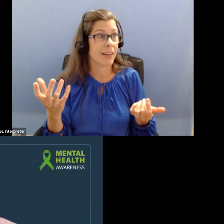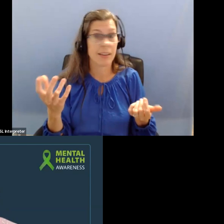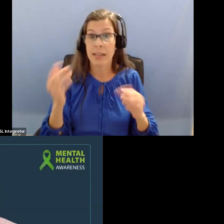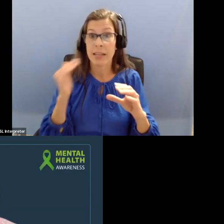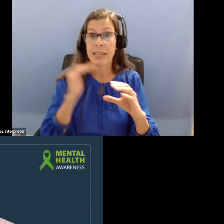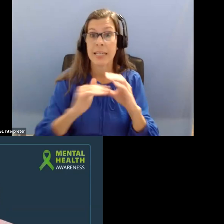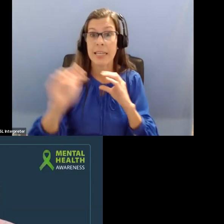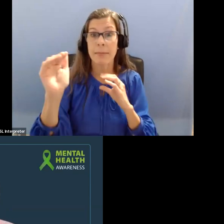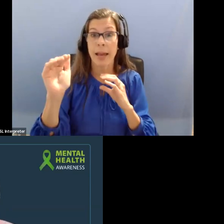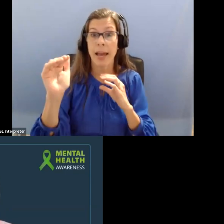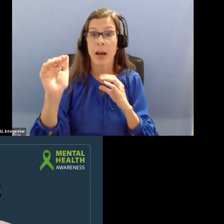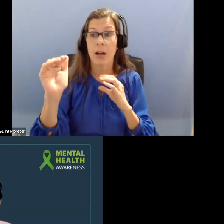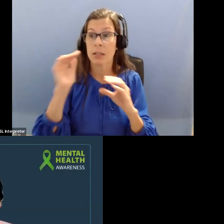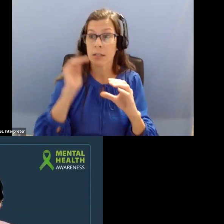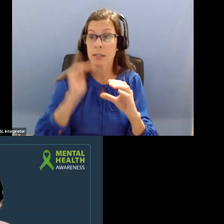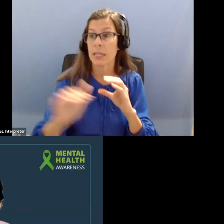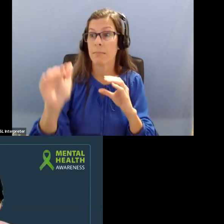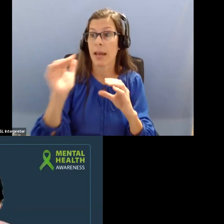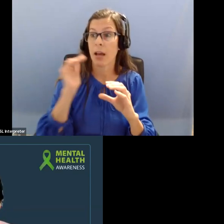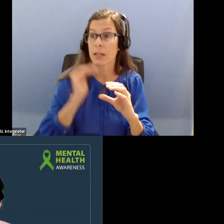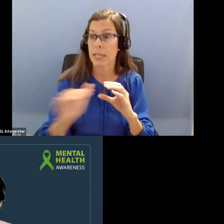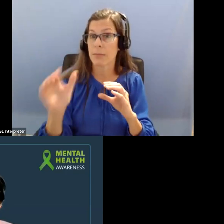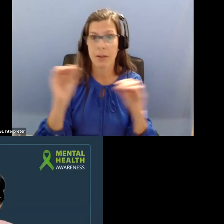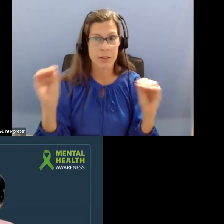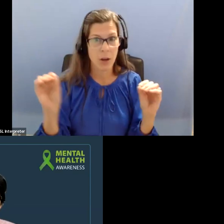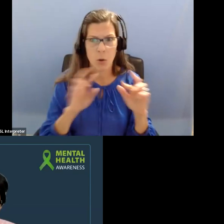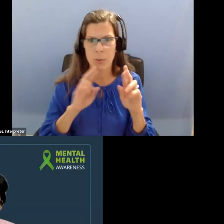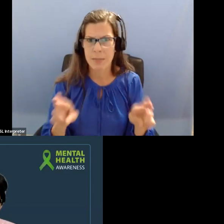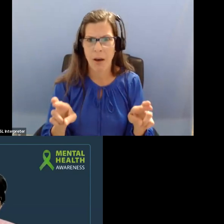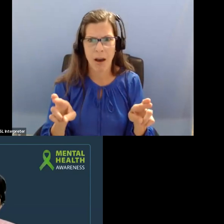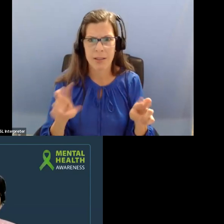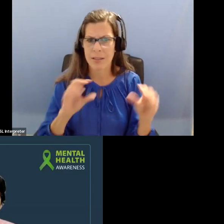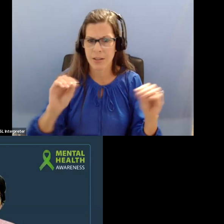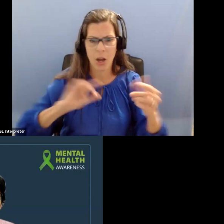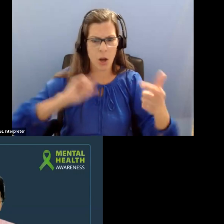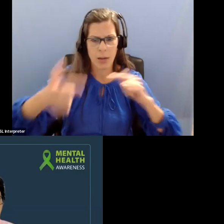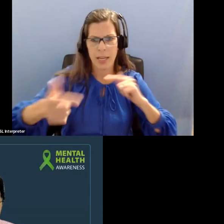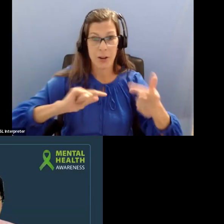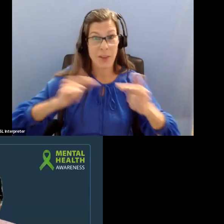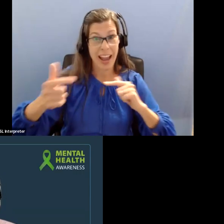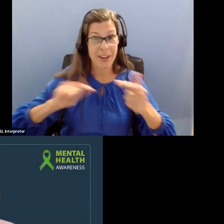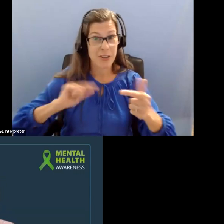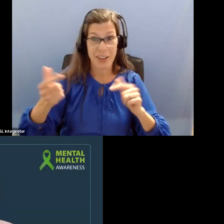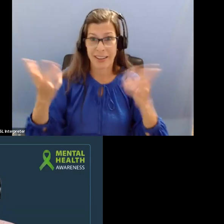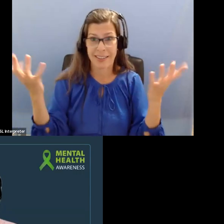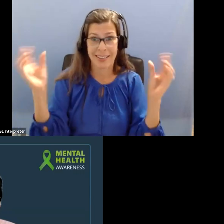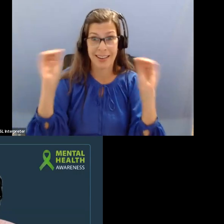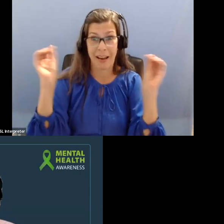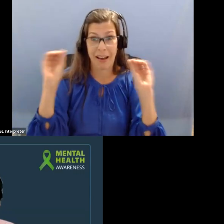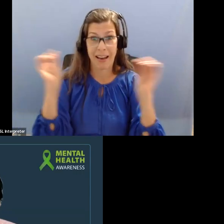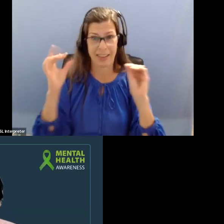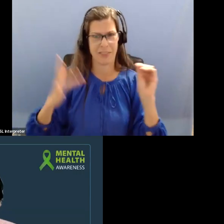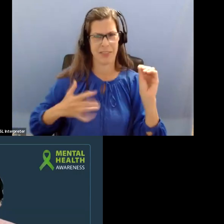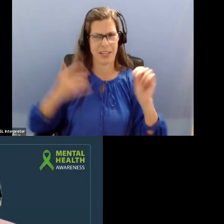forth, it makes you wonder what is happening. So one, I was wondering, and I asked, who would be a person or the